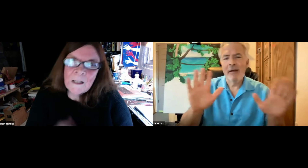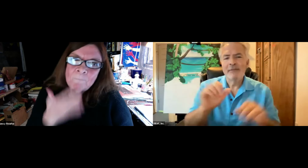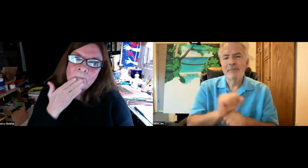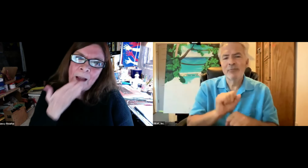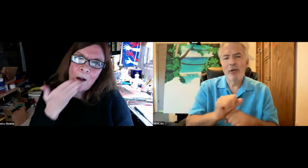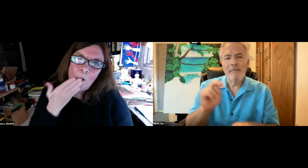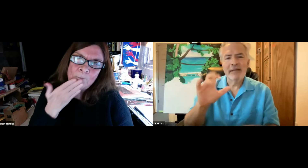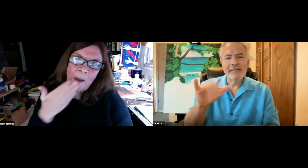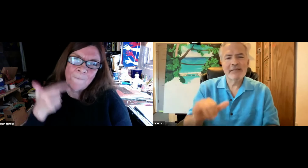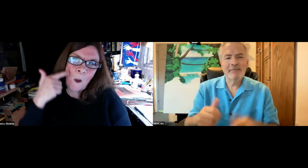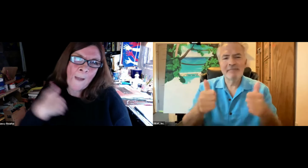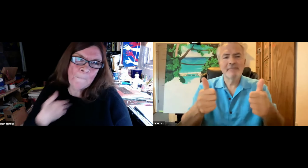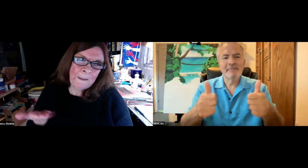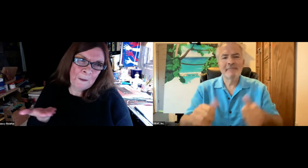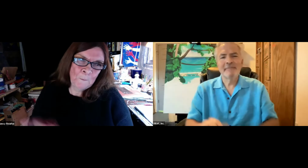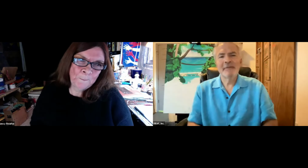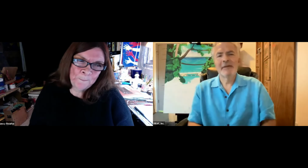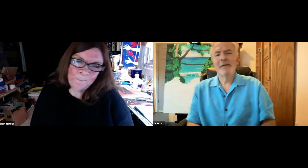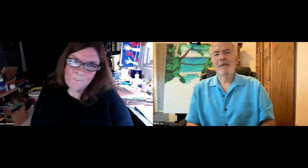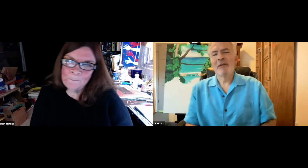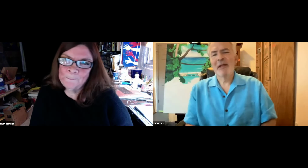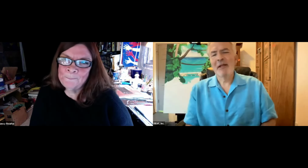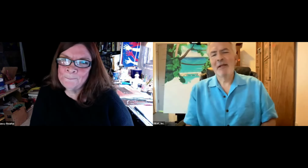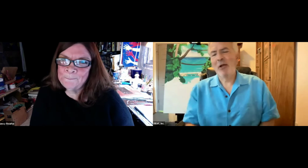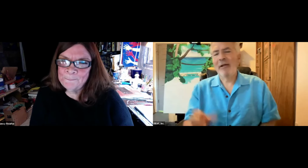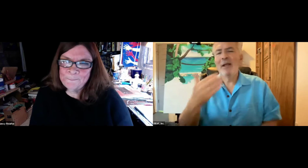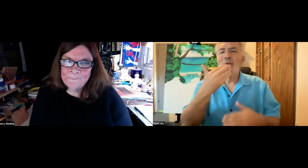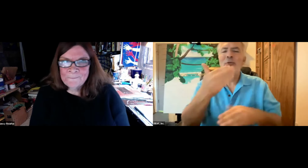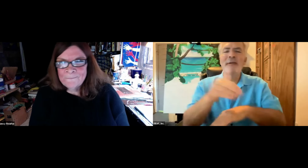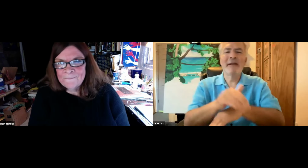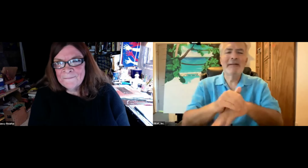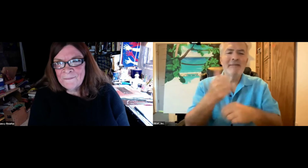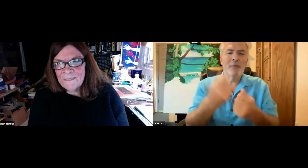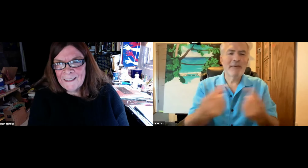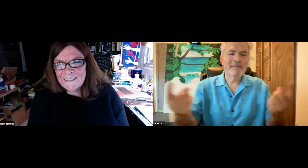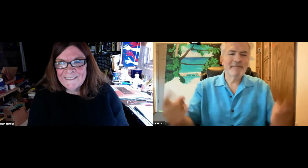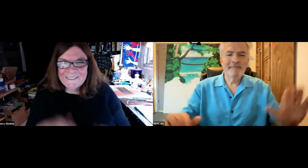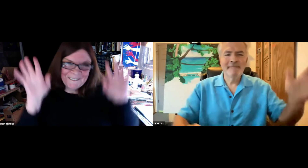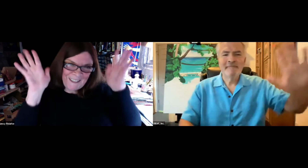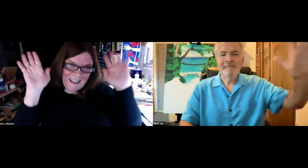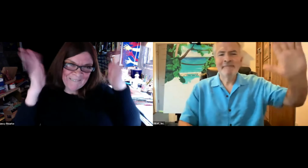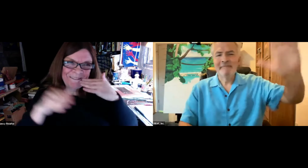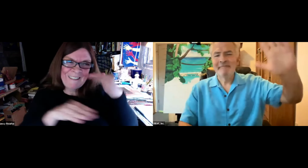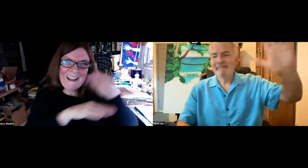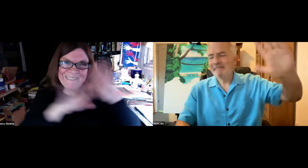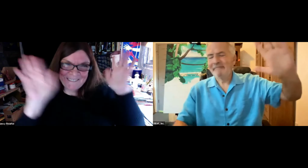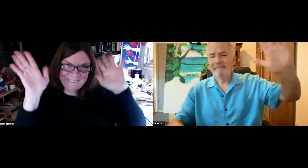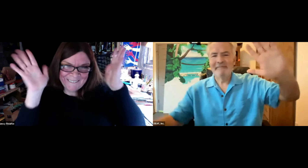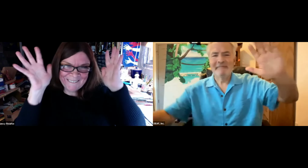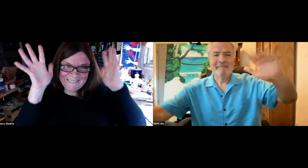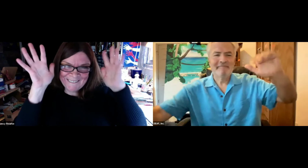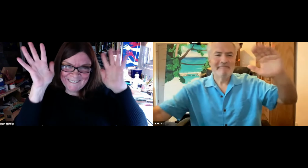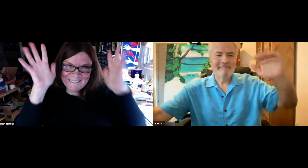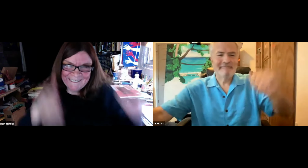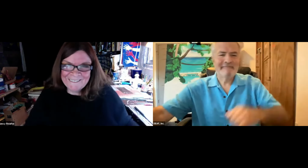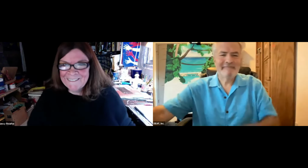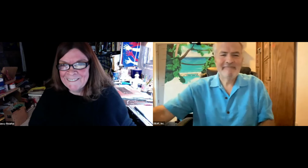thank you so much for your presentation. Awesome presentation. Tony, thank you for inviting me, and thank you for having me here tonight. Thank